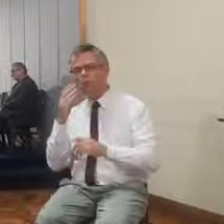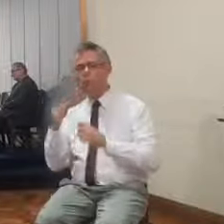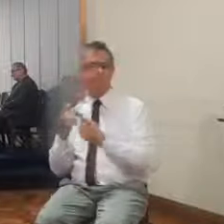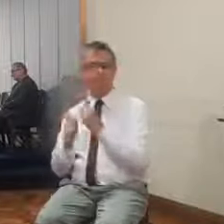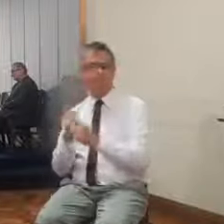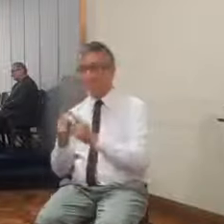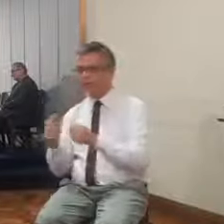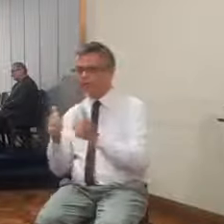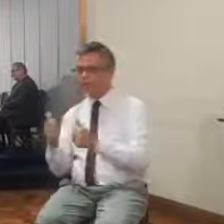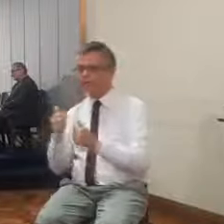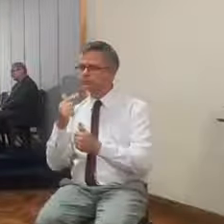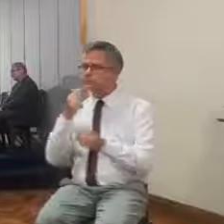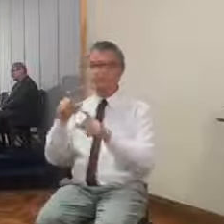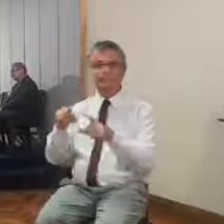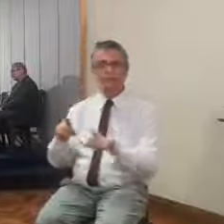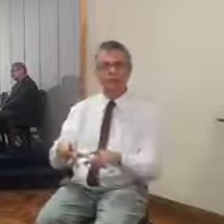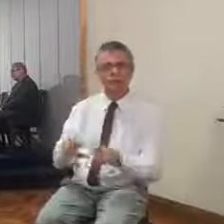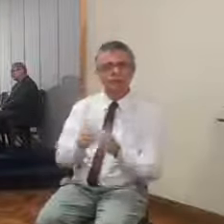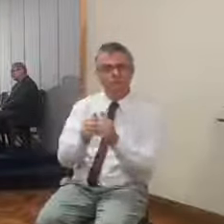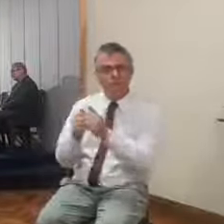fellowship and refreshments.